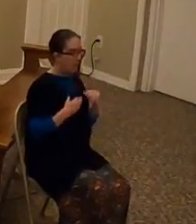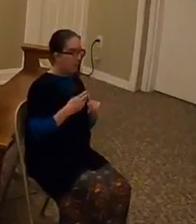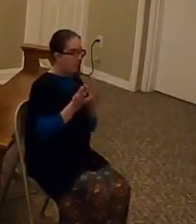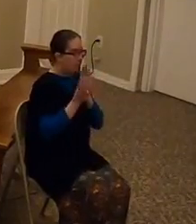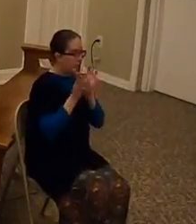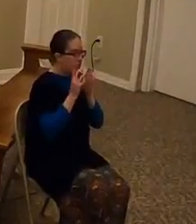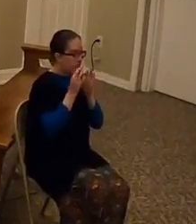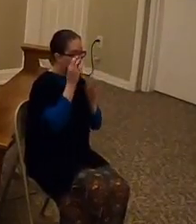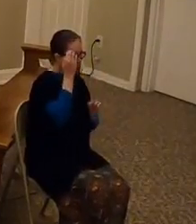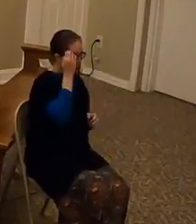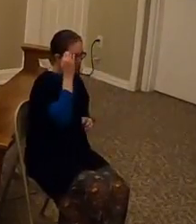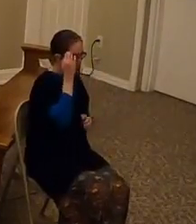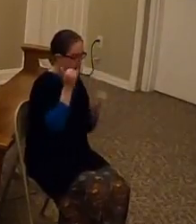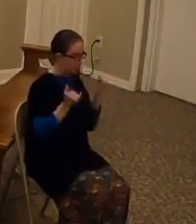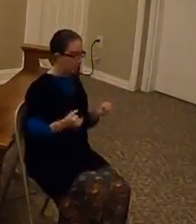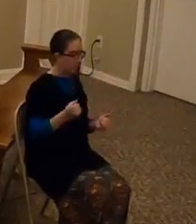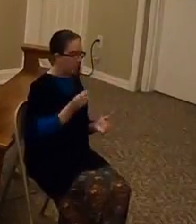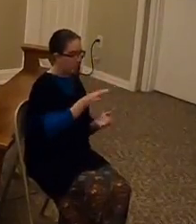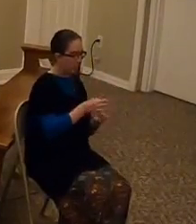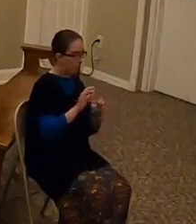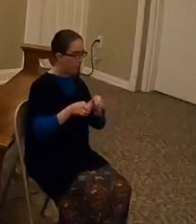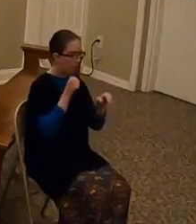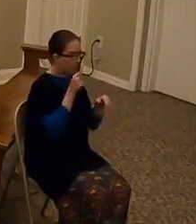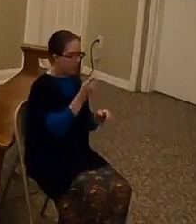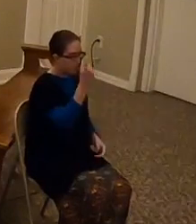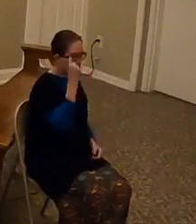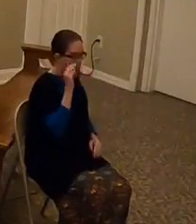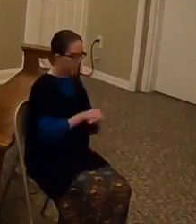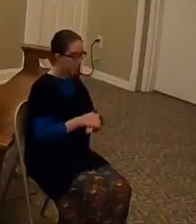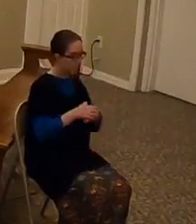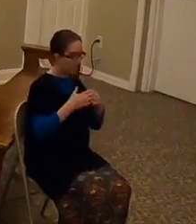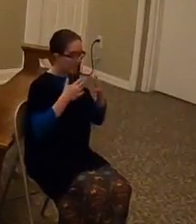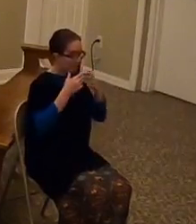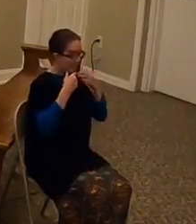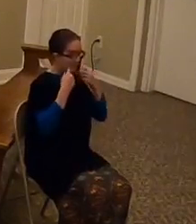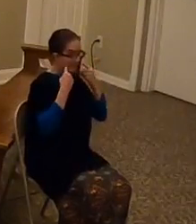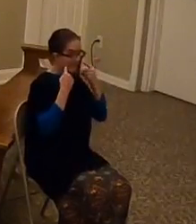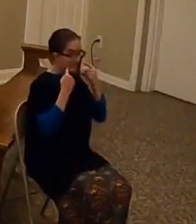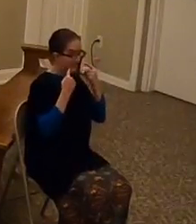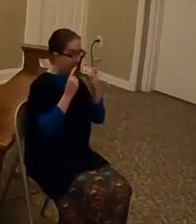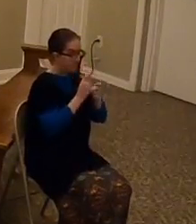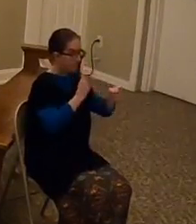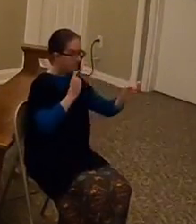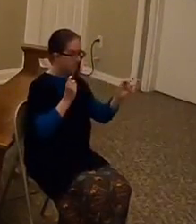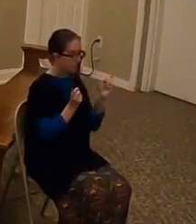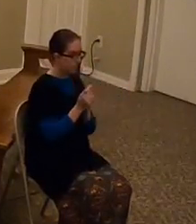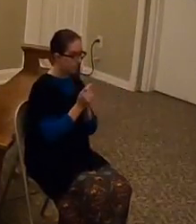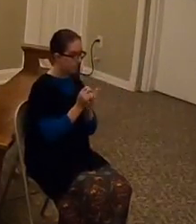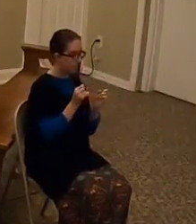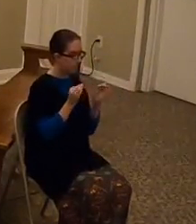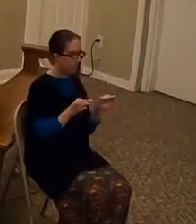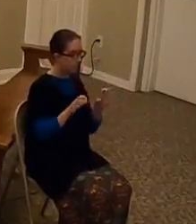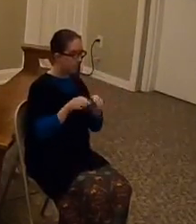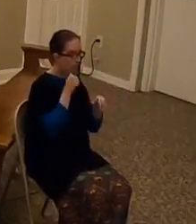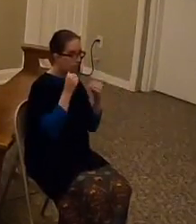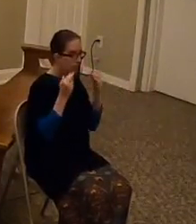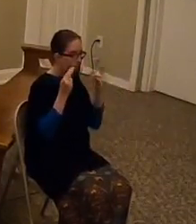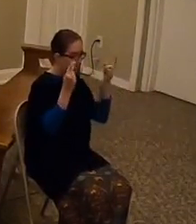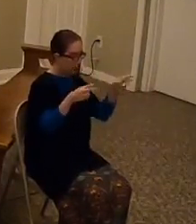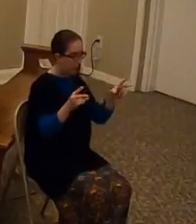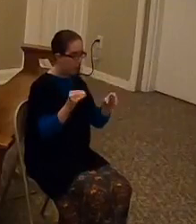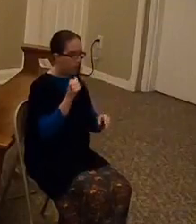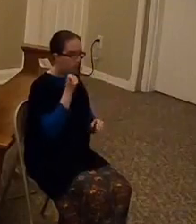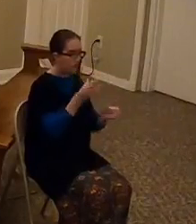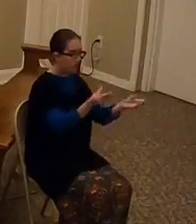you're speaking in tongues, if all of a sudden the Holy Ghost don't come on you and this big smile and your countenance changes, if that doesn't happen, you